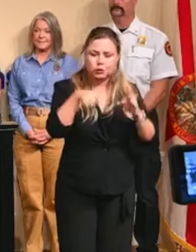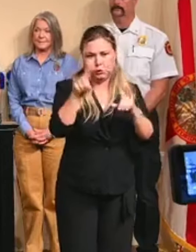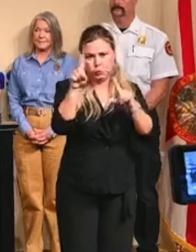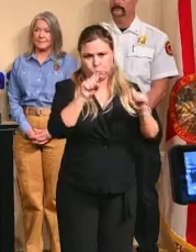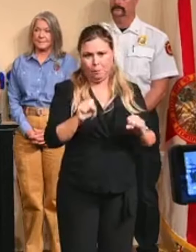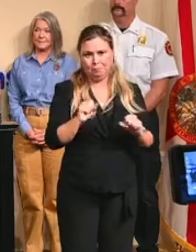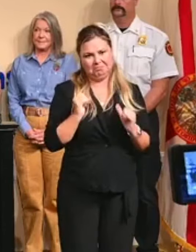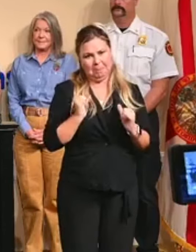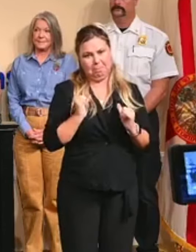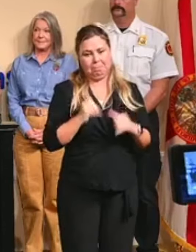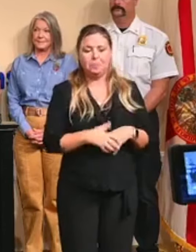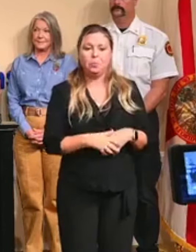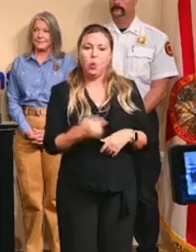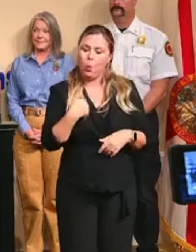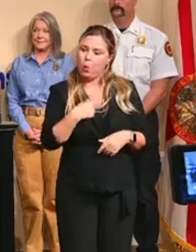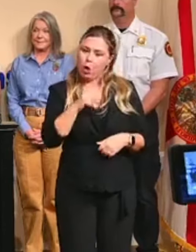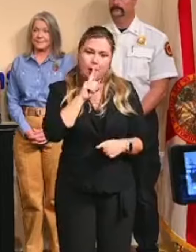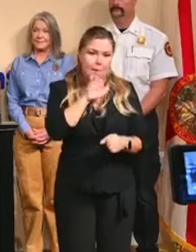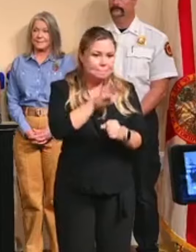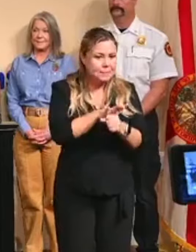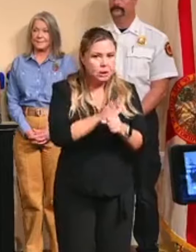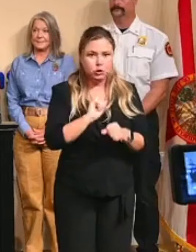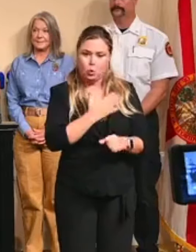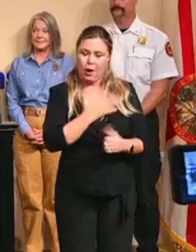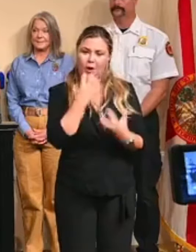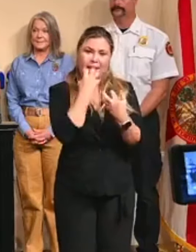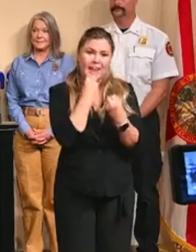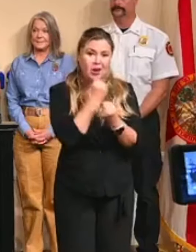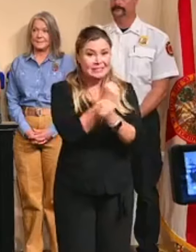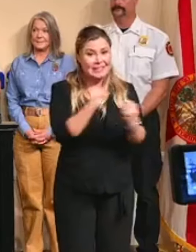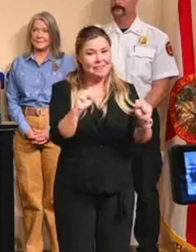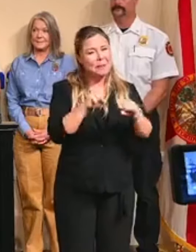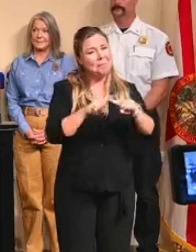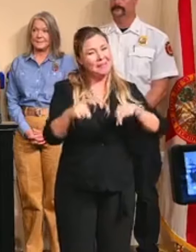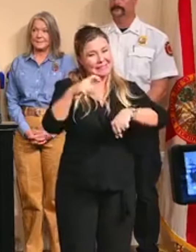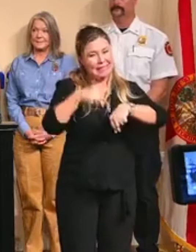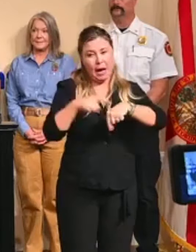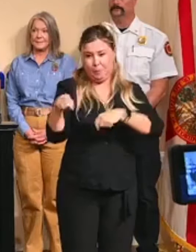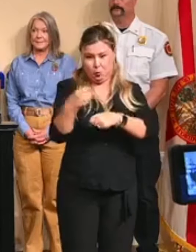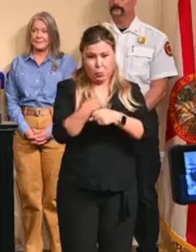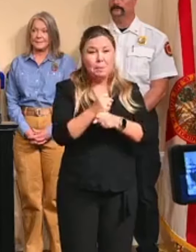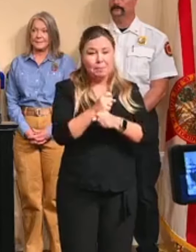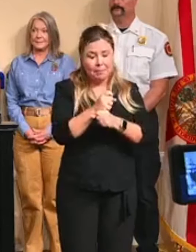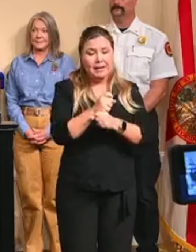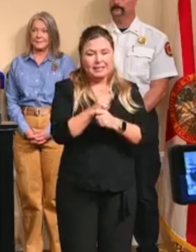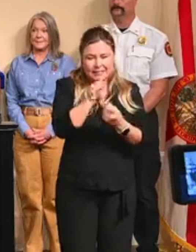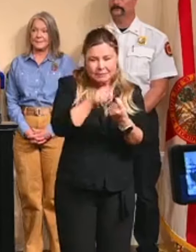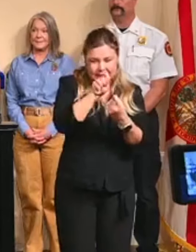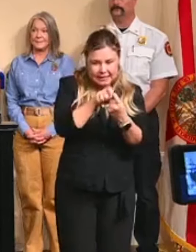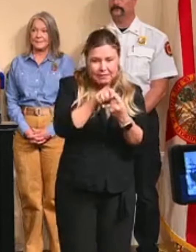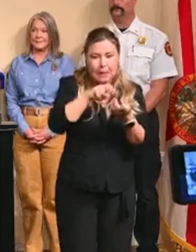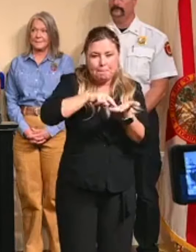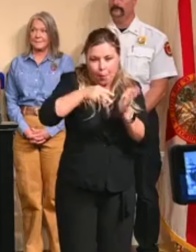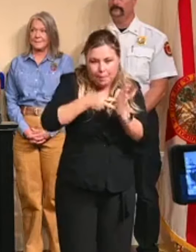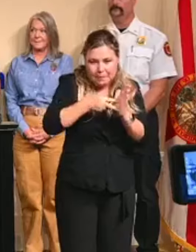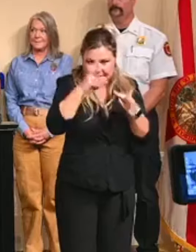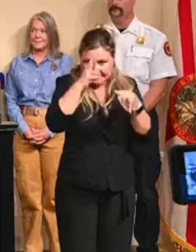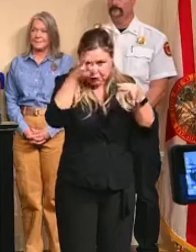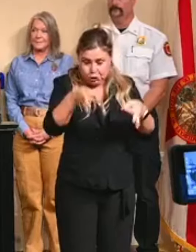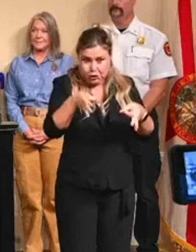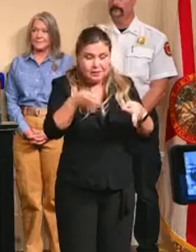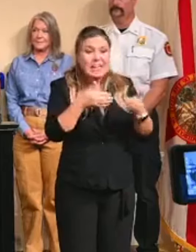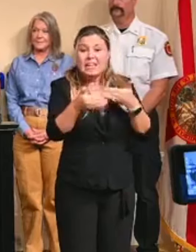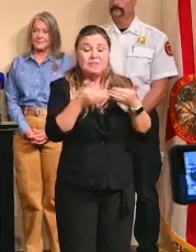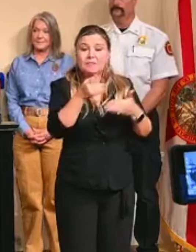are. We are committed to the community's care and safety, but it is time that you make prudent and purposeful choices. Even